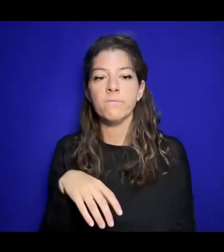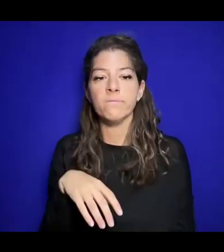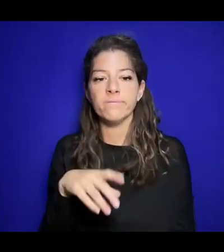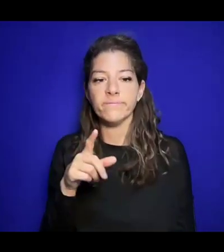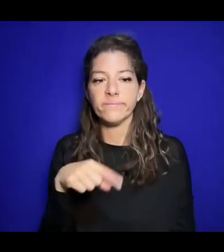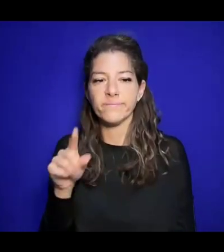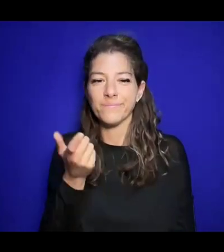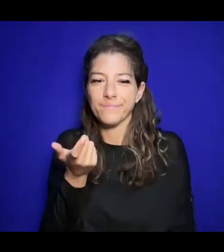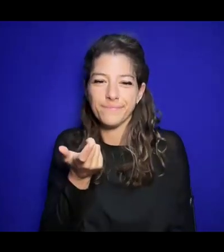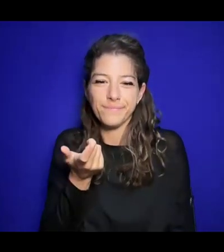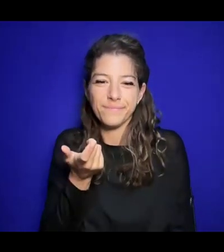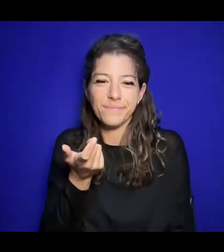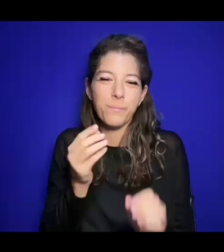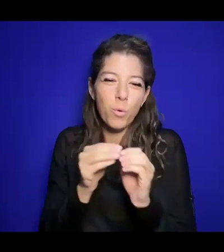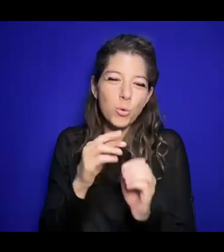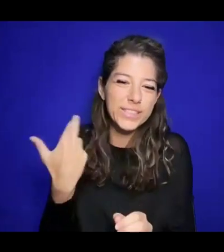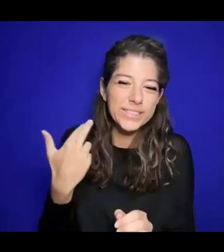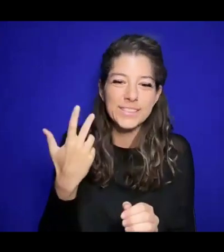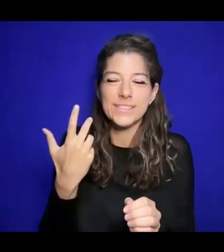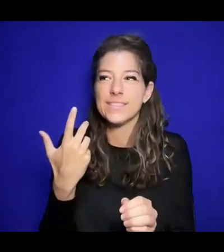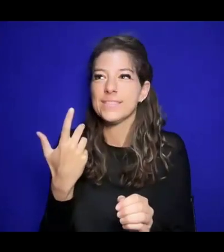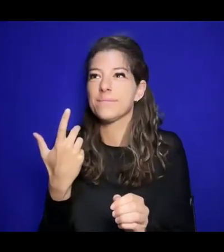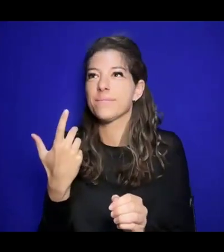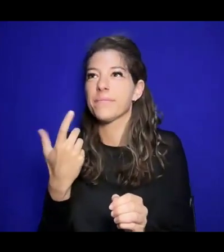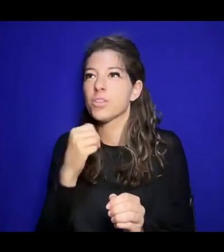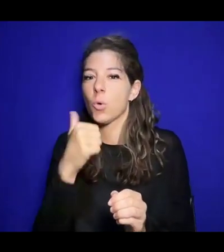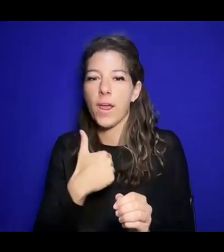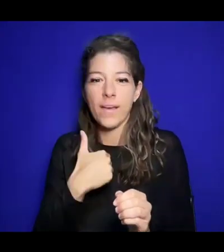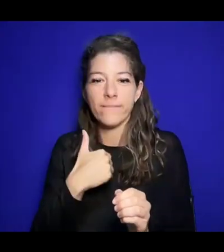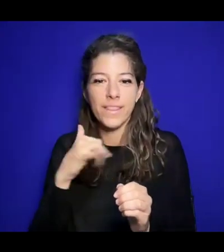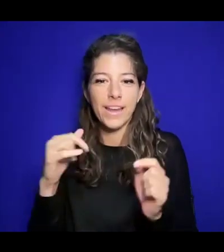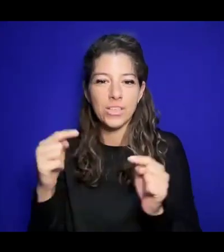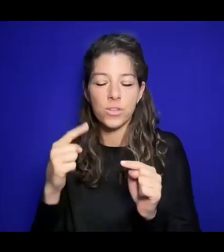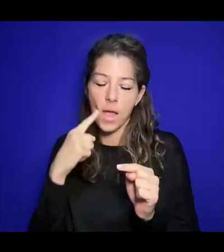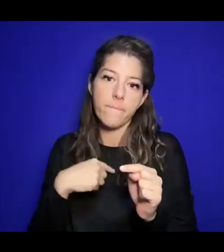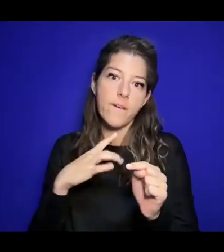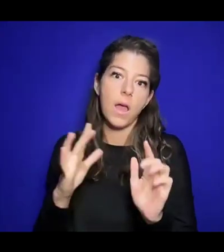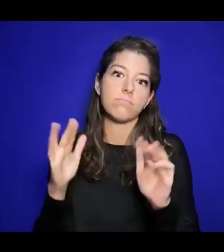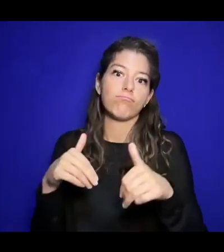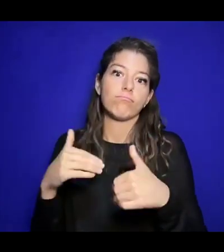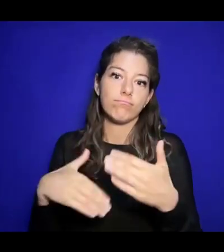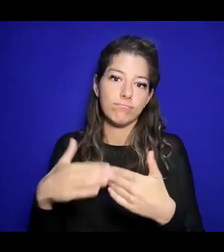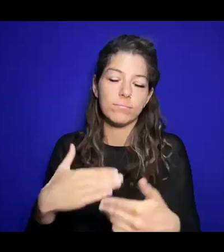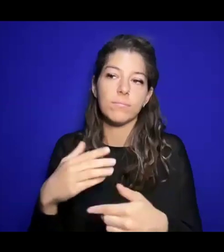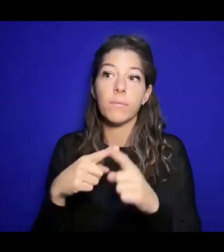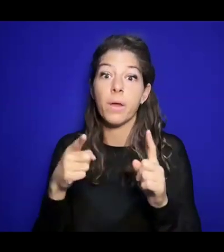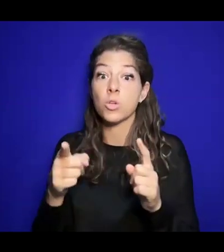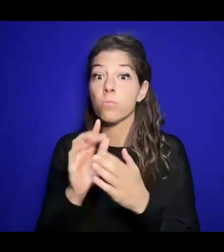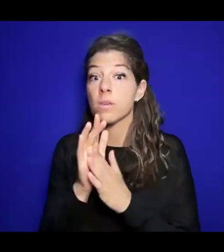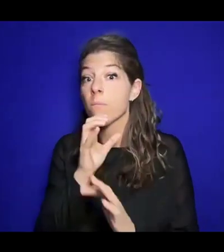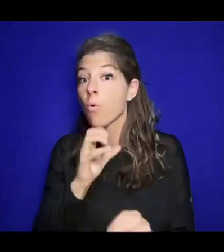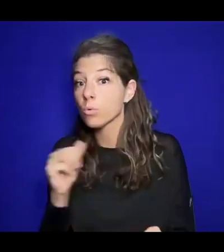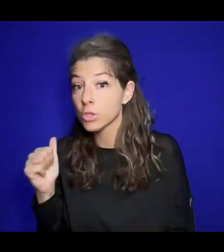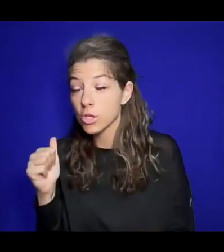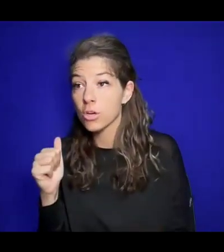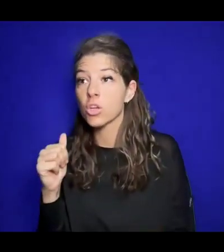they take a little more risk. They don't have a pressure injury, so they think, "Oh, I'm fine, I'm fine." But as you age,